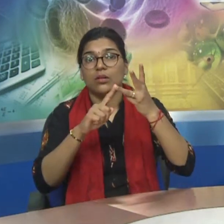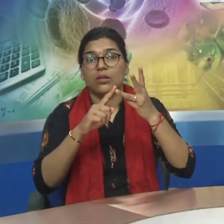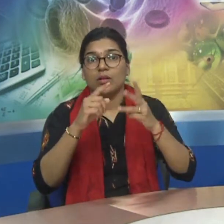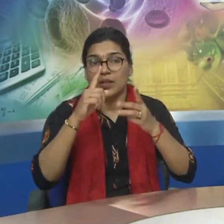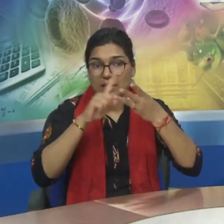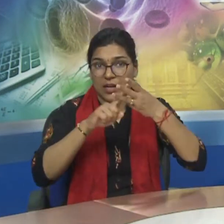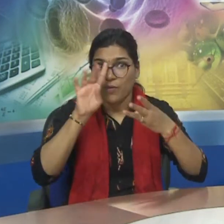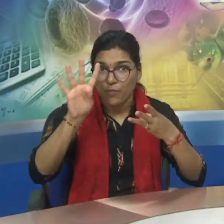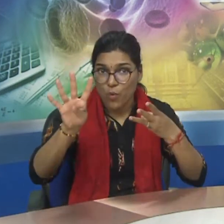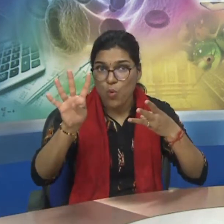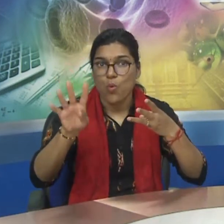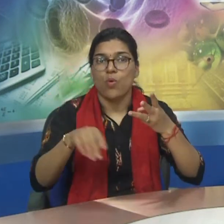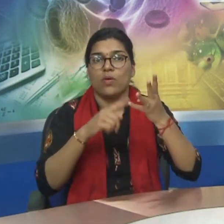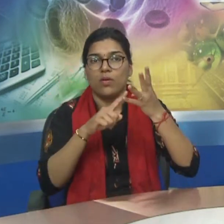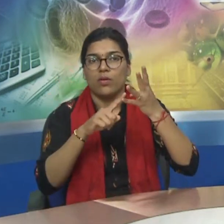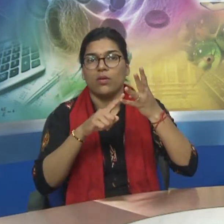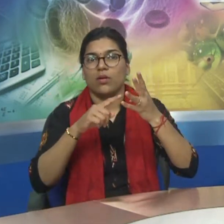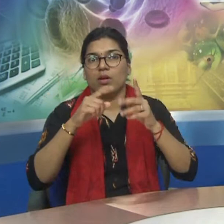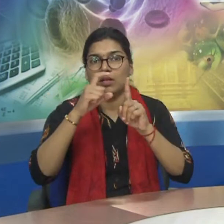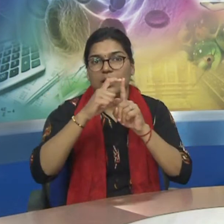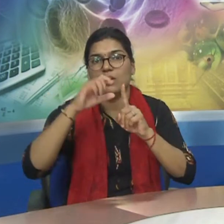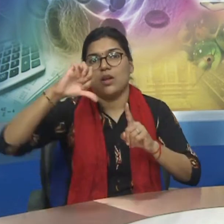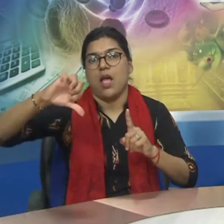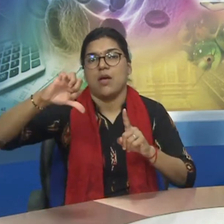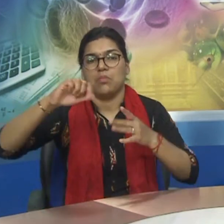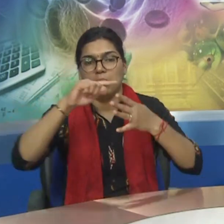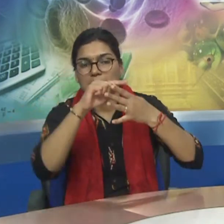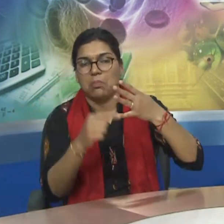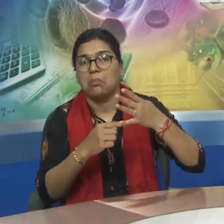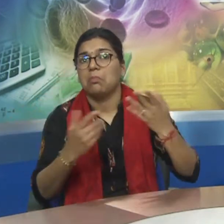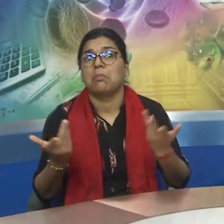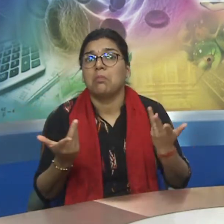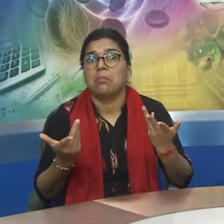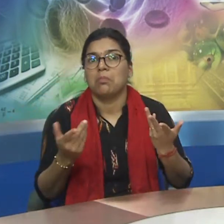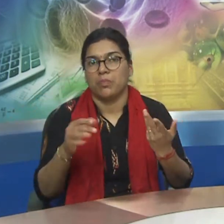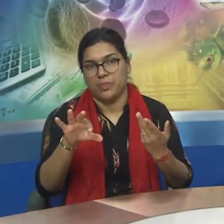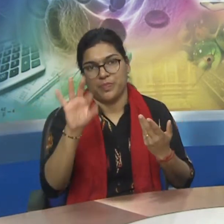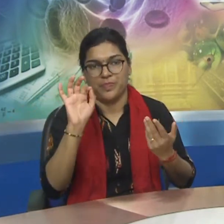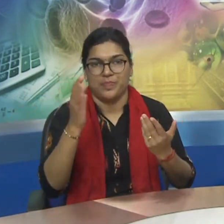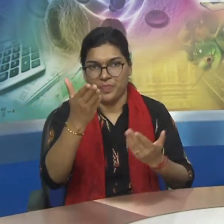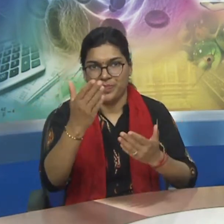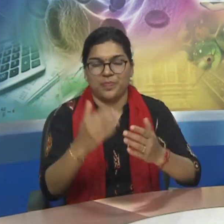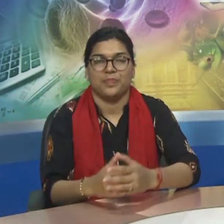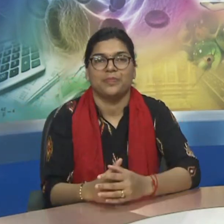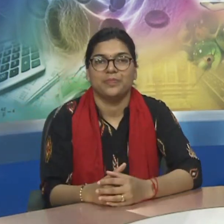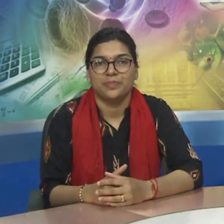B, D6, option C, E4, option D,